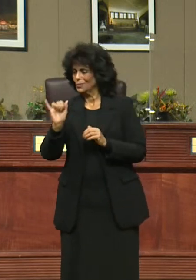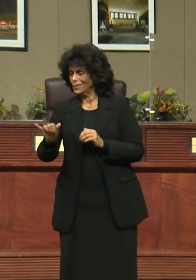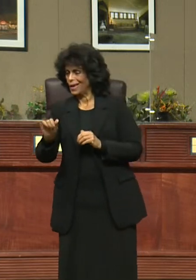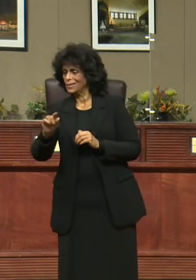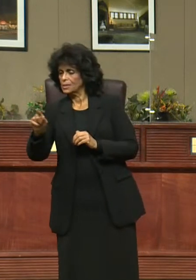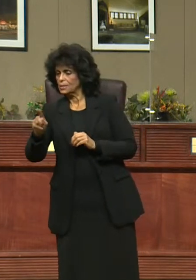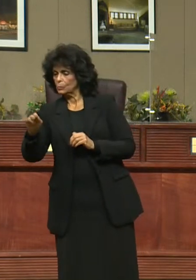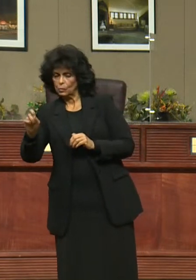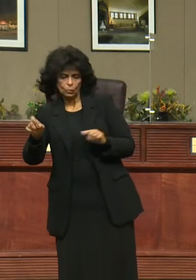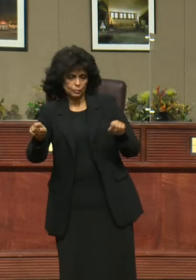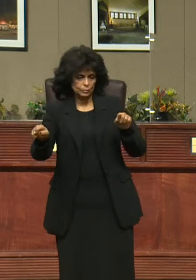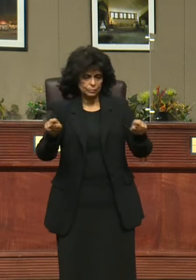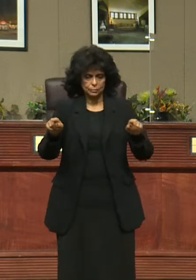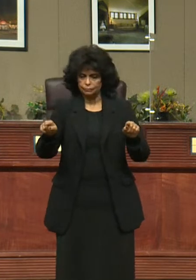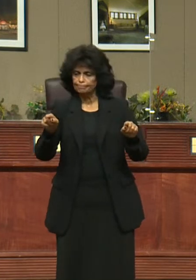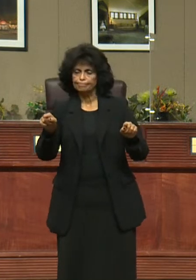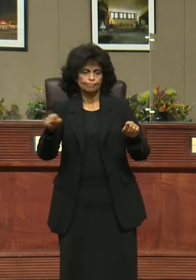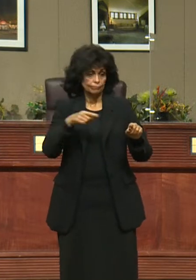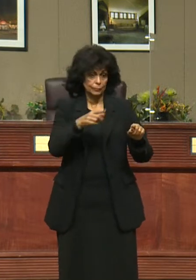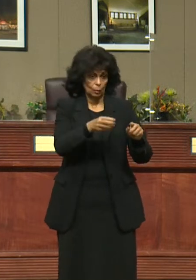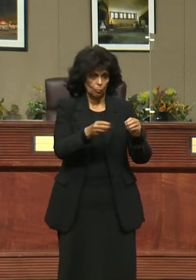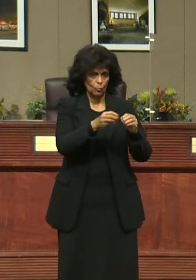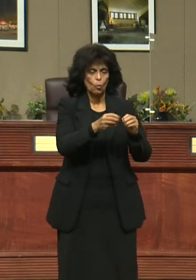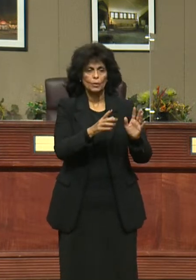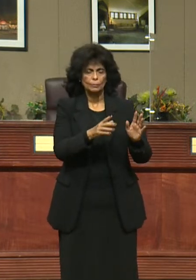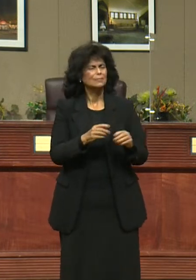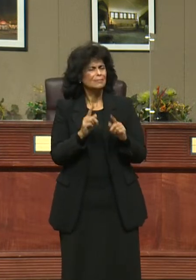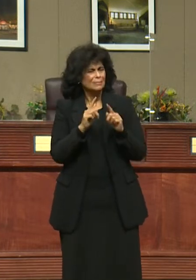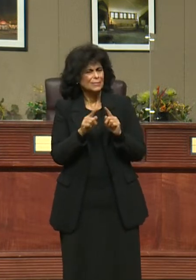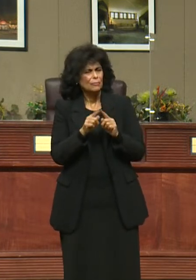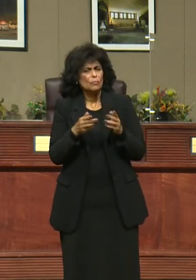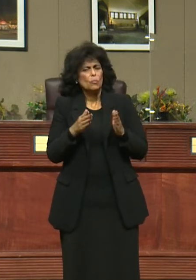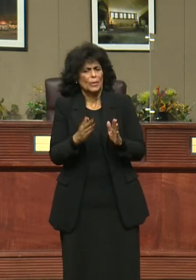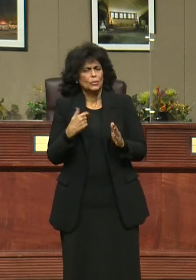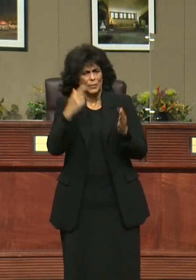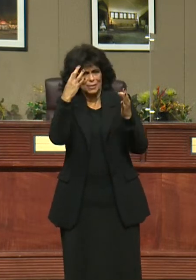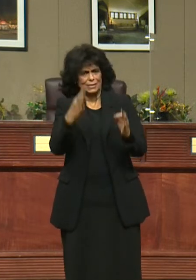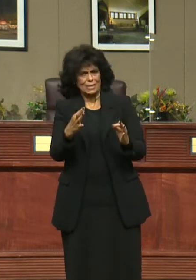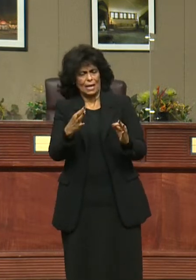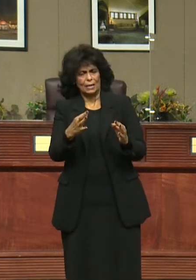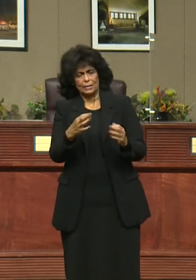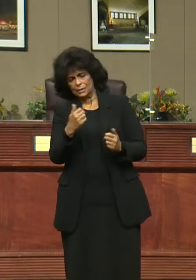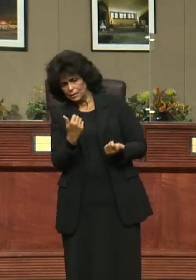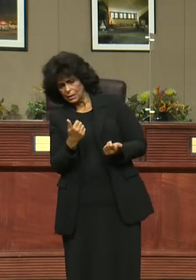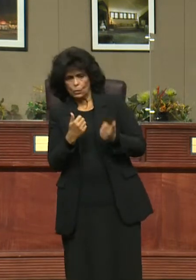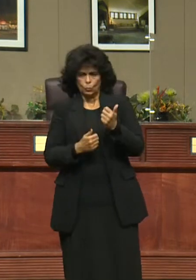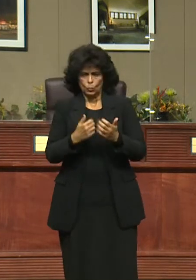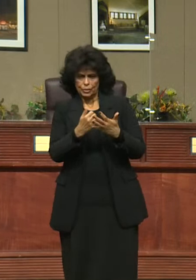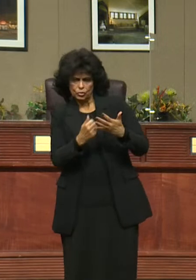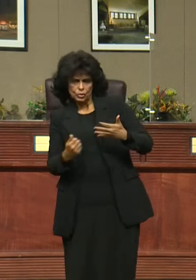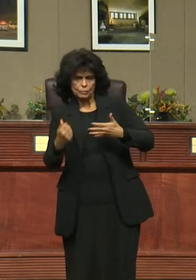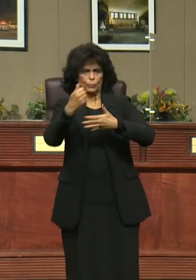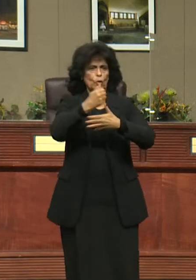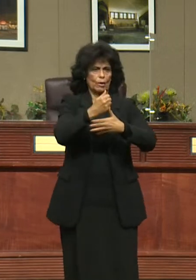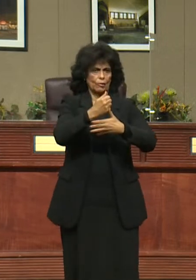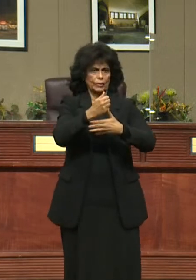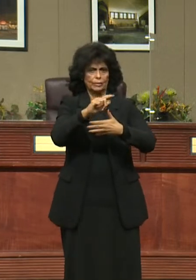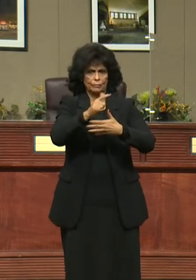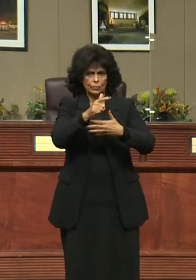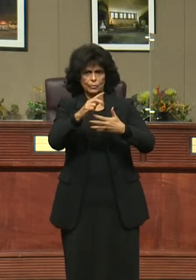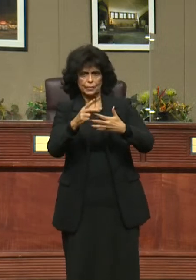different formulations that we use to develop a priority list that we also share with the fire